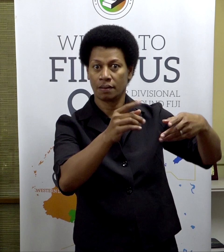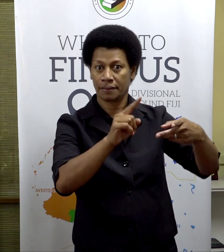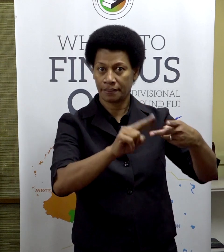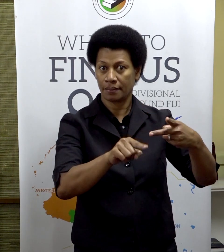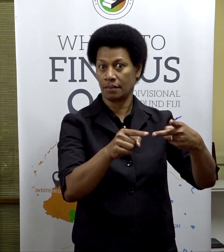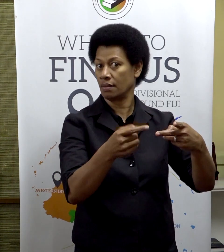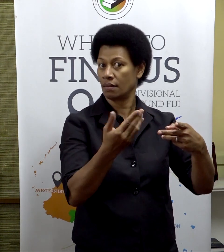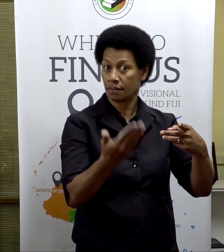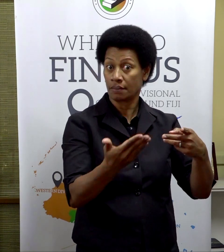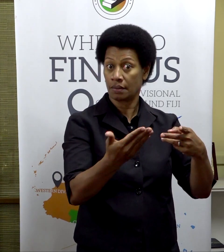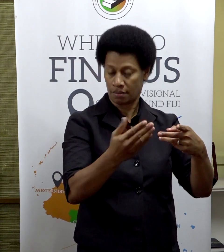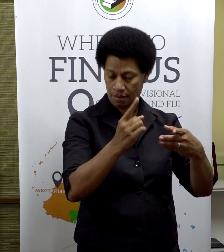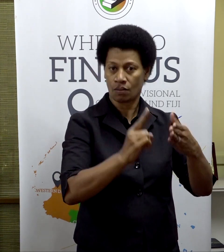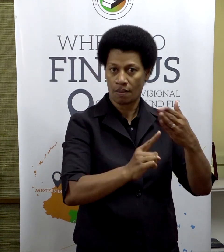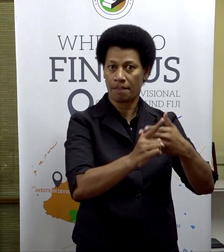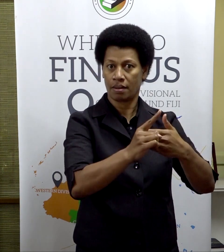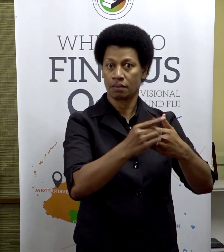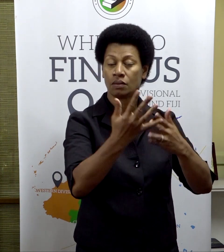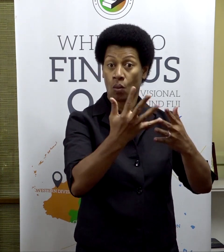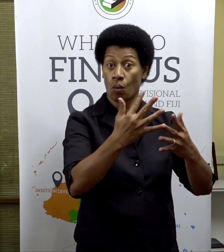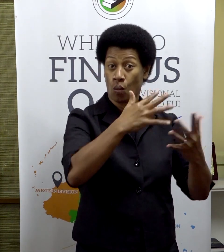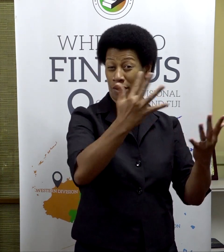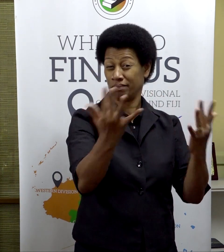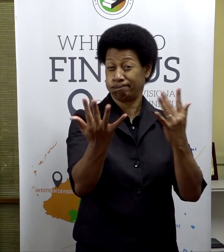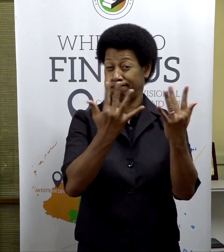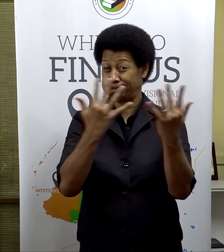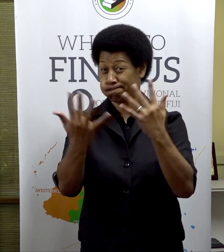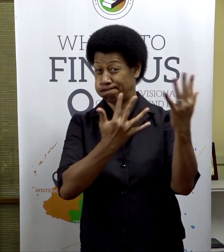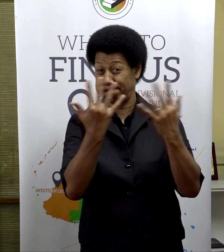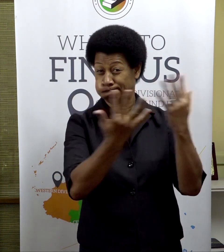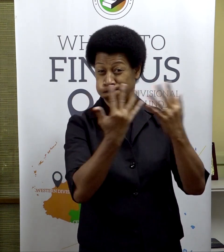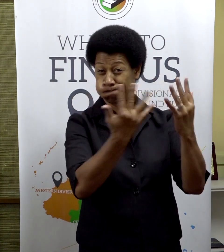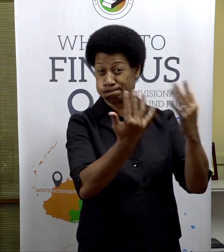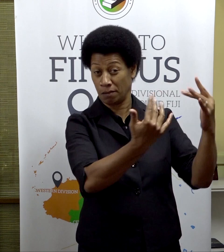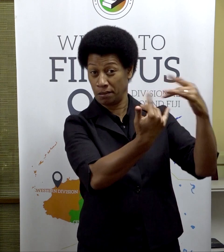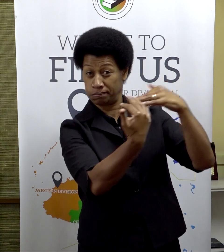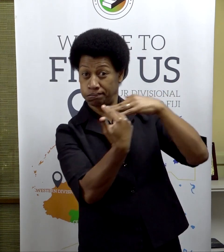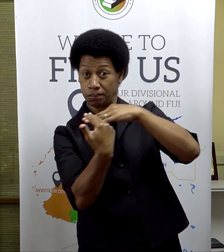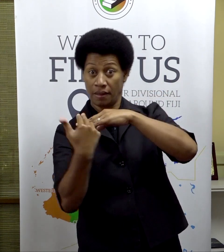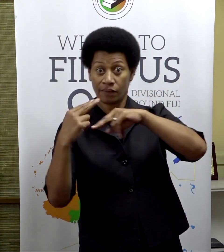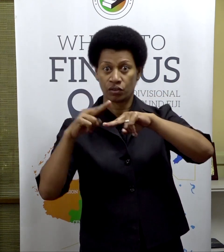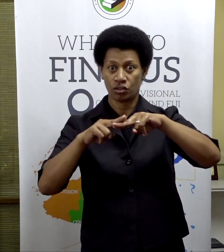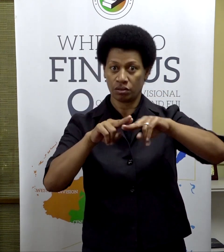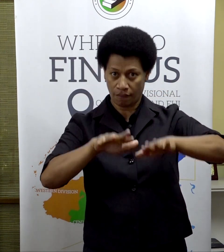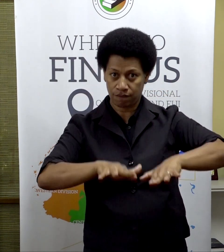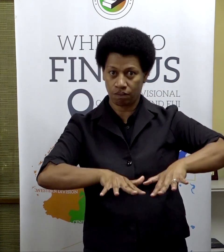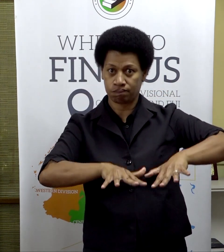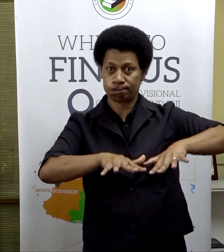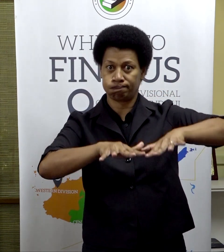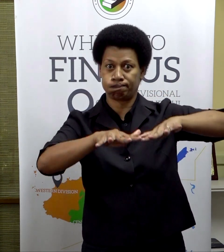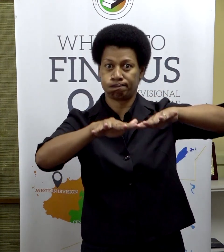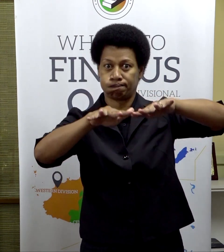waves is anticipated as the system moves closer to Fiji. Therefore, risk of sea flooding